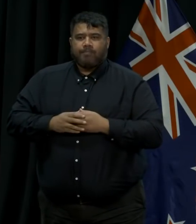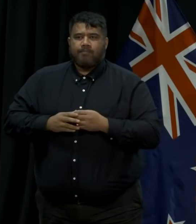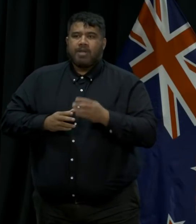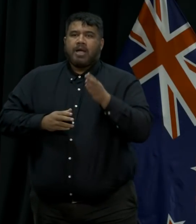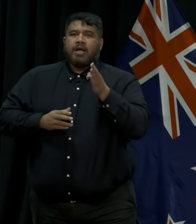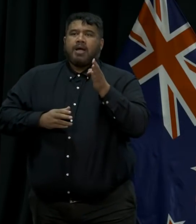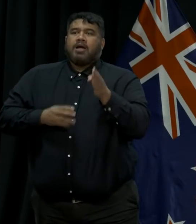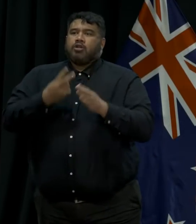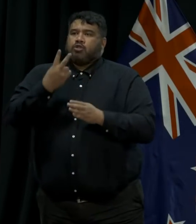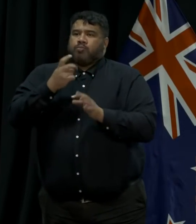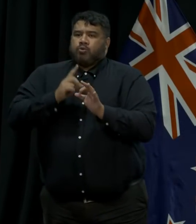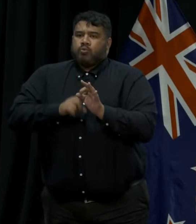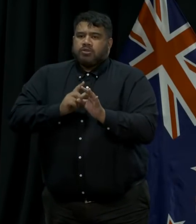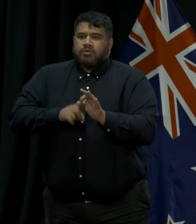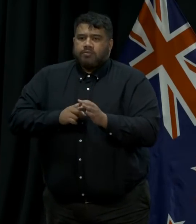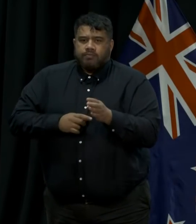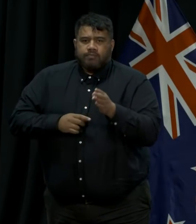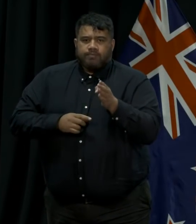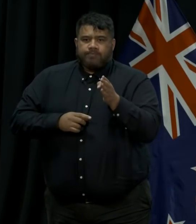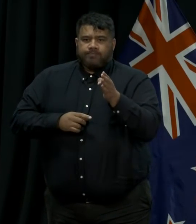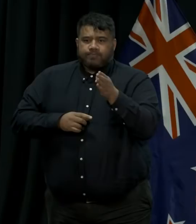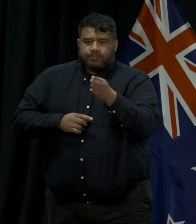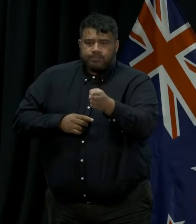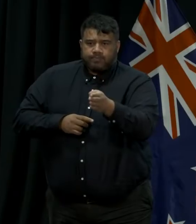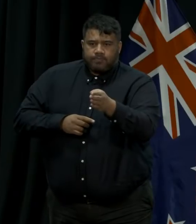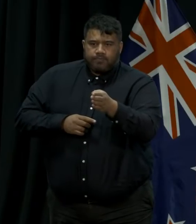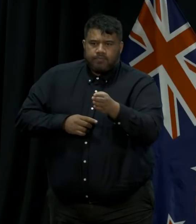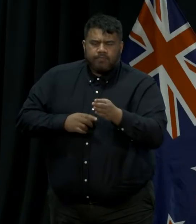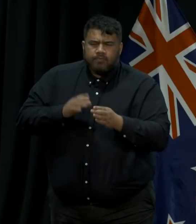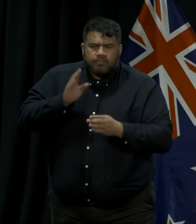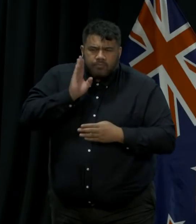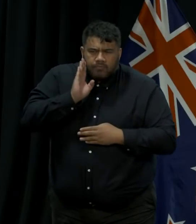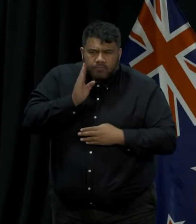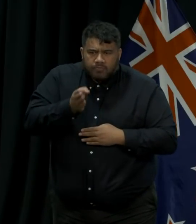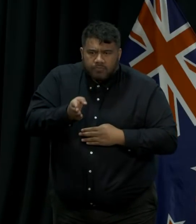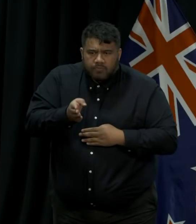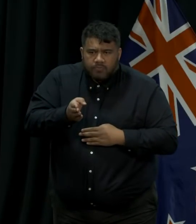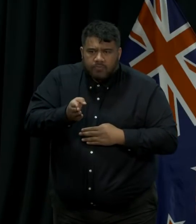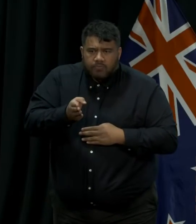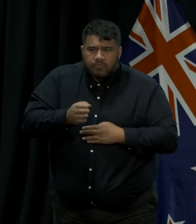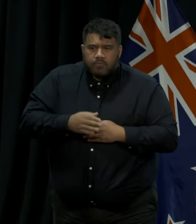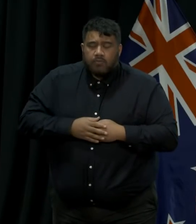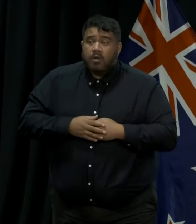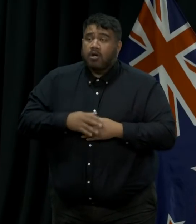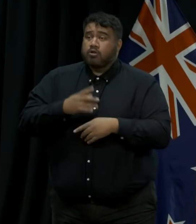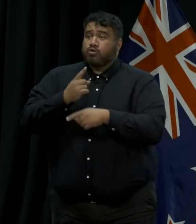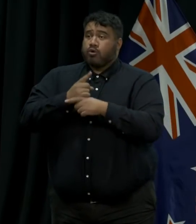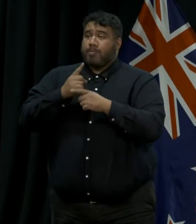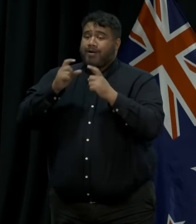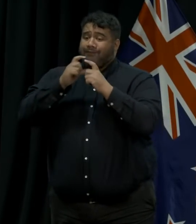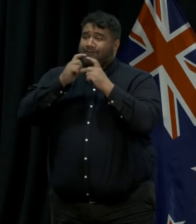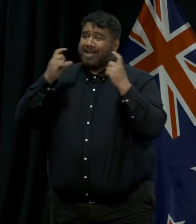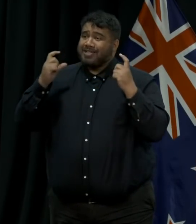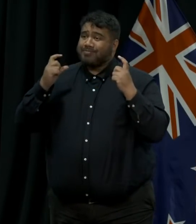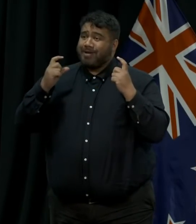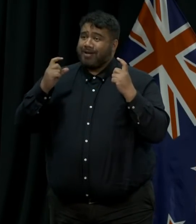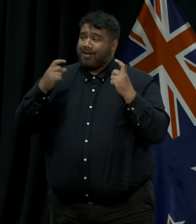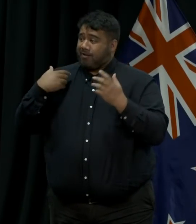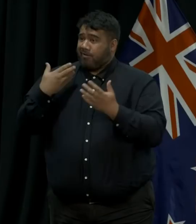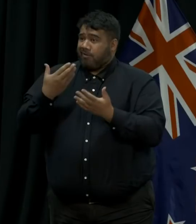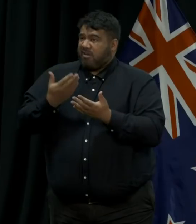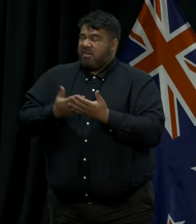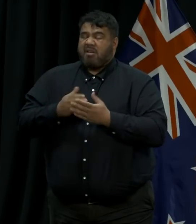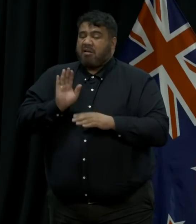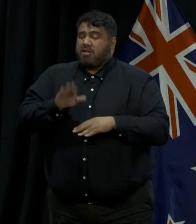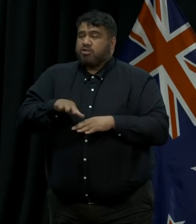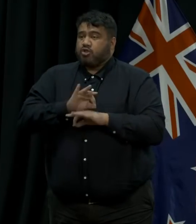just two more. Will you change your Oh, sorry, and then Ben. masks now? Sorry, what was that? Will you change your policy on wearing face masks now? Well, one of the things I will say